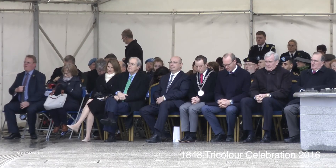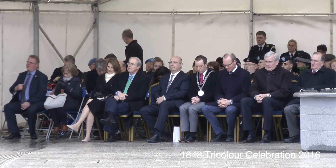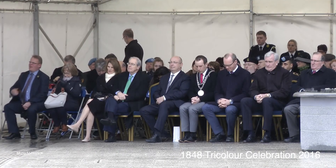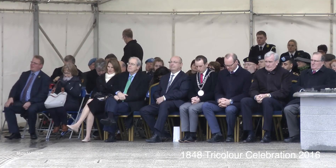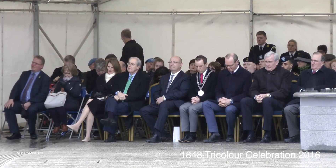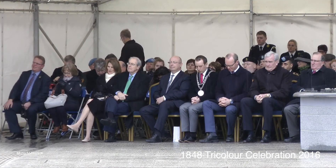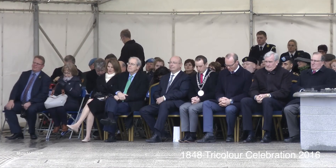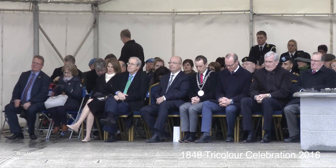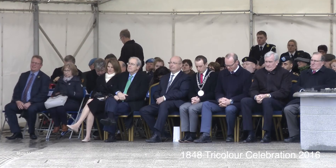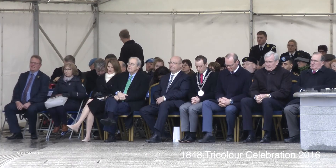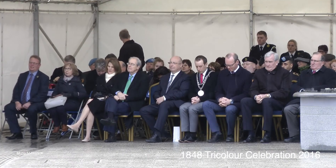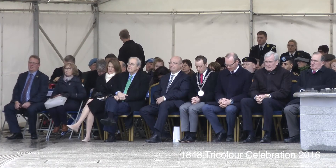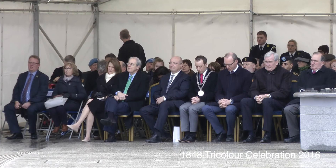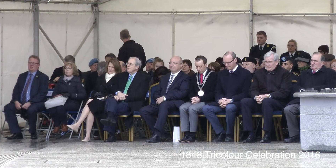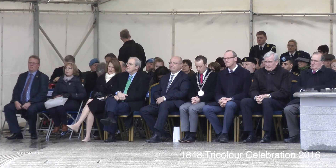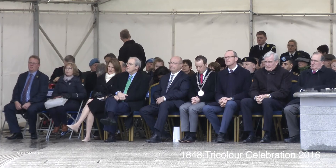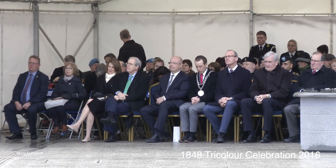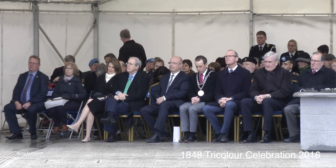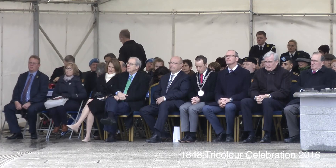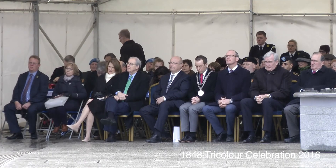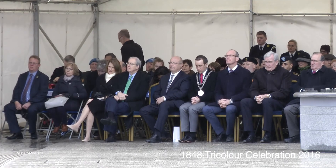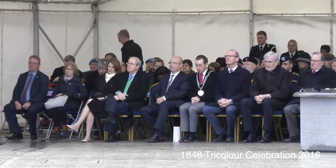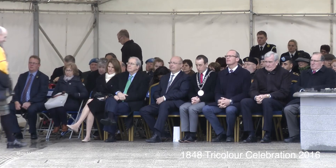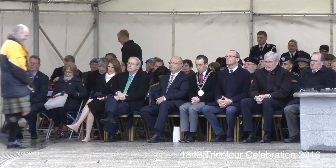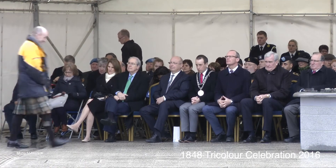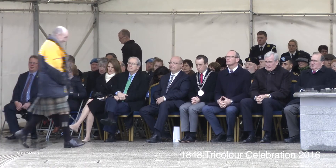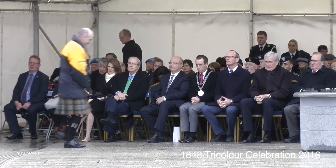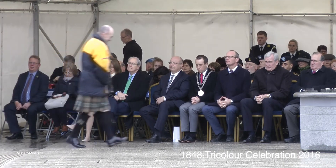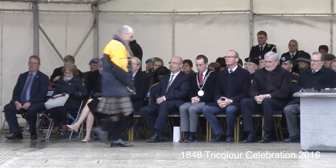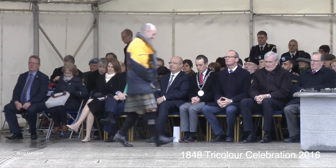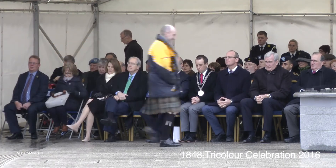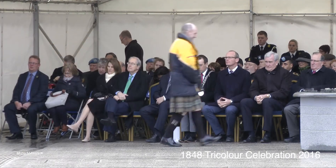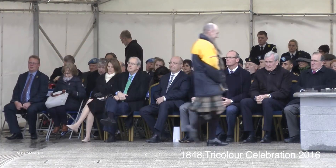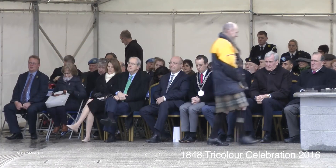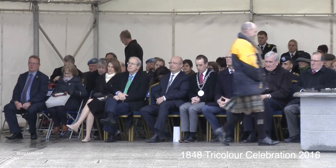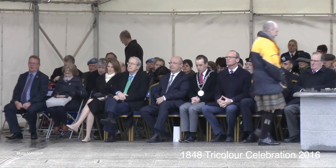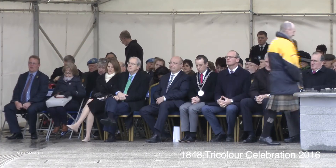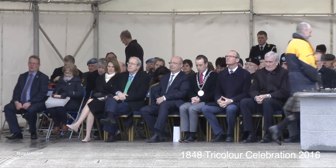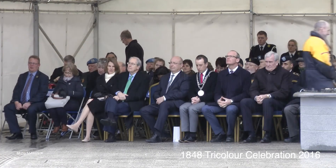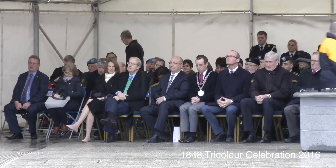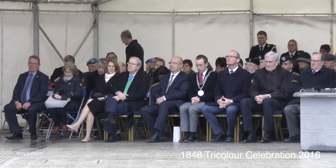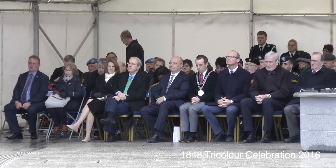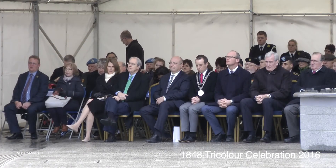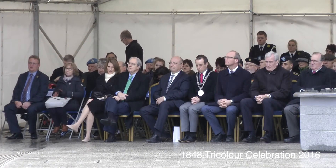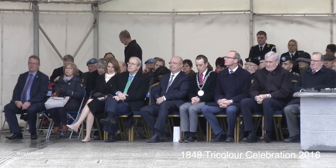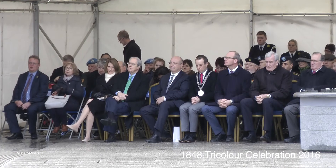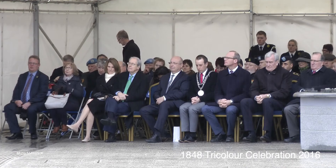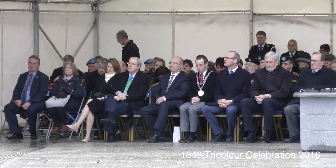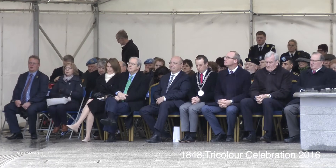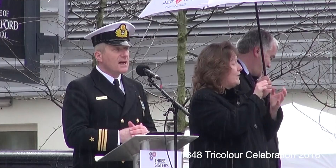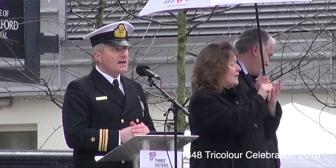and shows the esteem that Waterford City has held worldwide. So I would like to thank those for travelling. I would like to thank the members of the